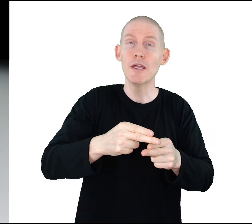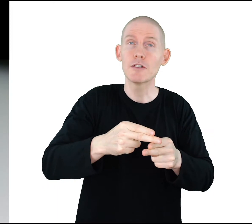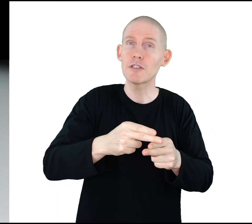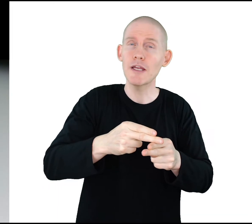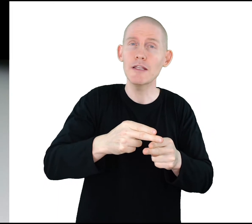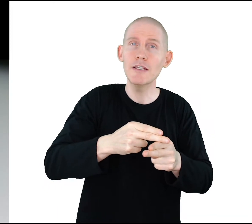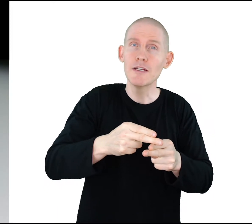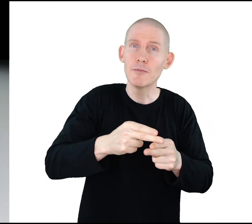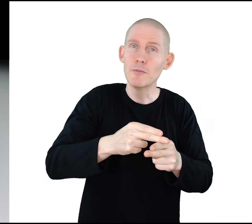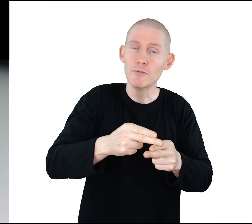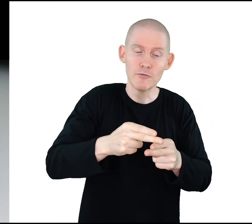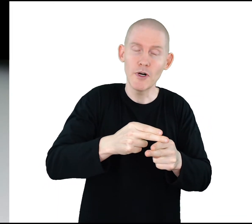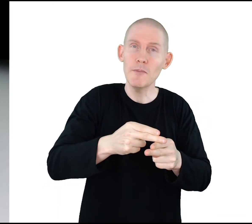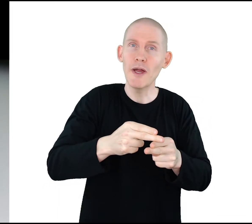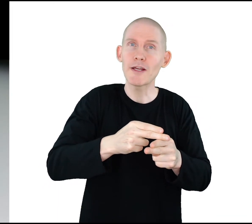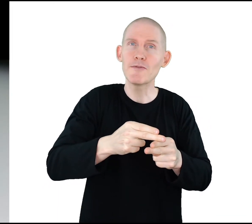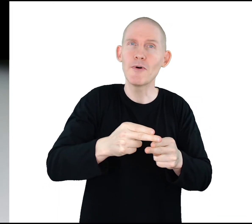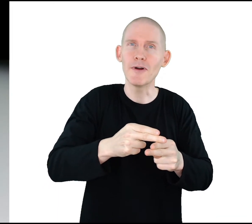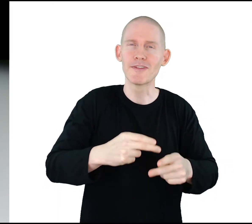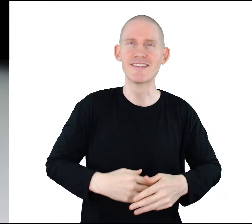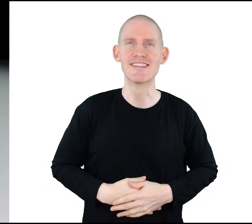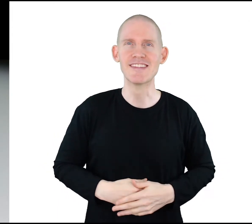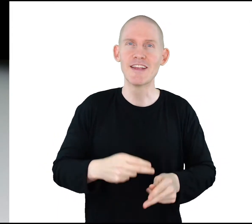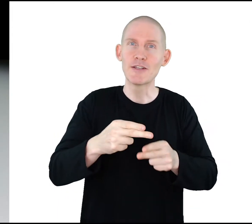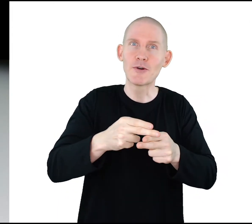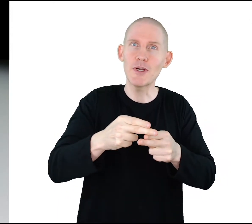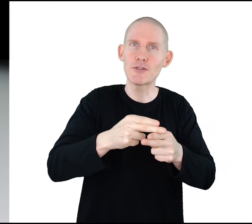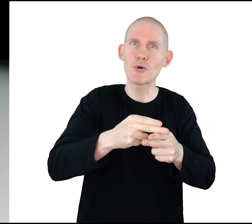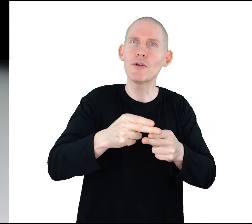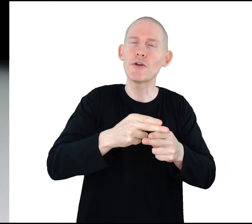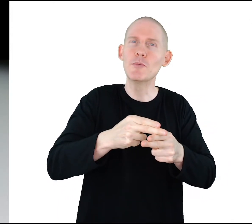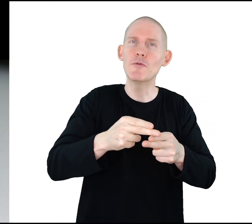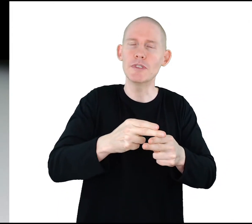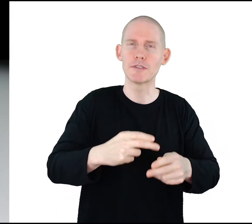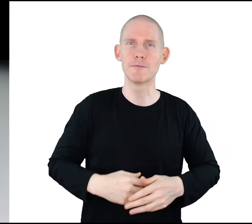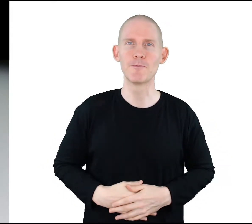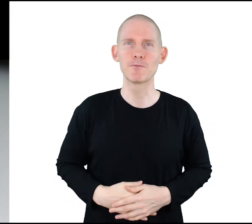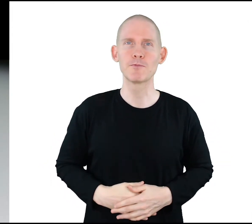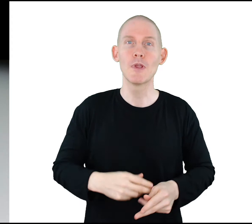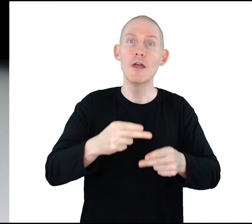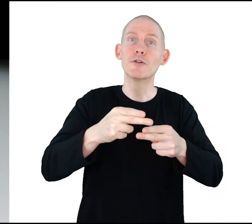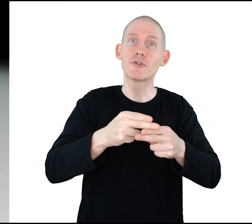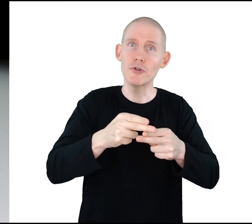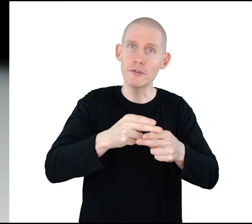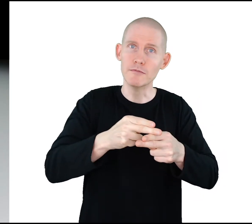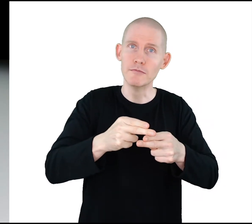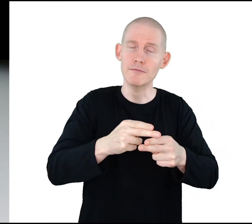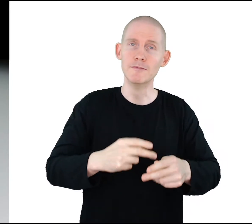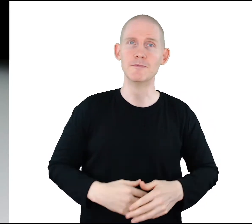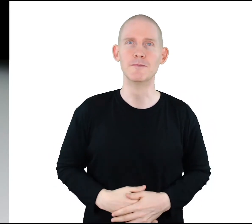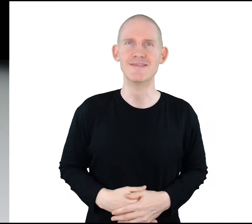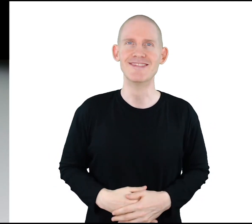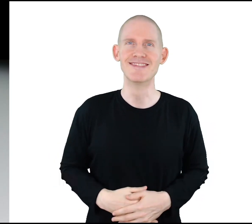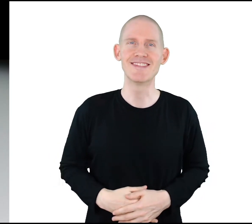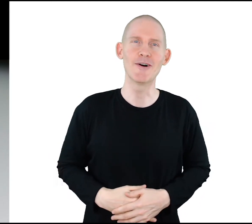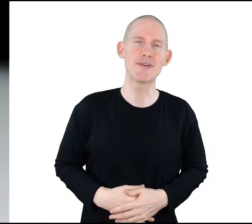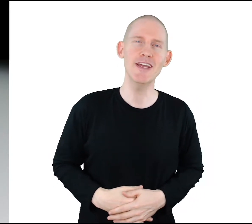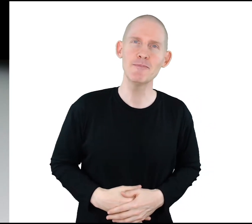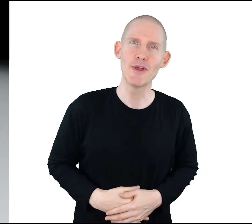just lightly rub back and forth. Quick, short little movements. Soon. Okay, we